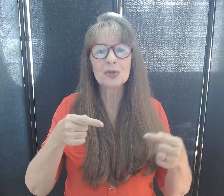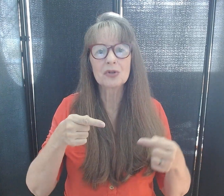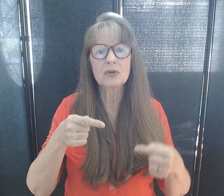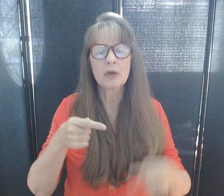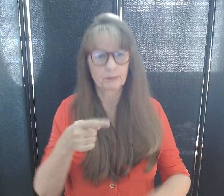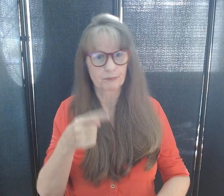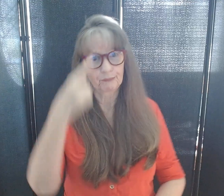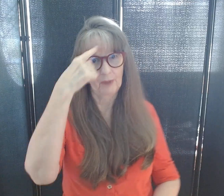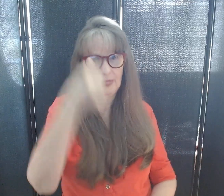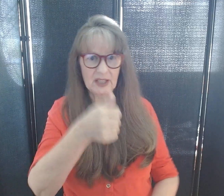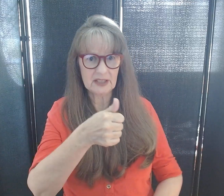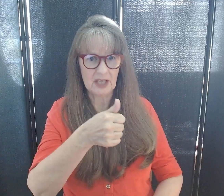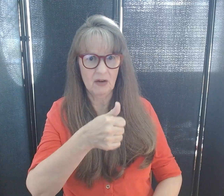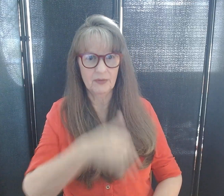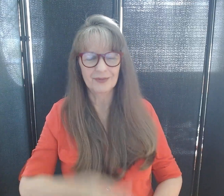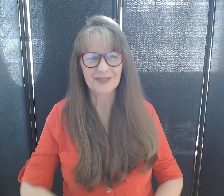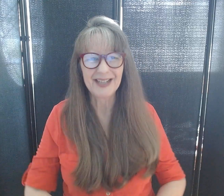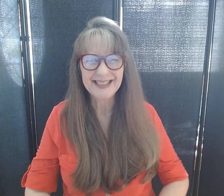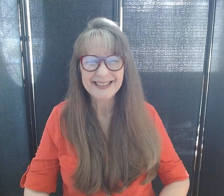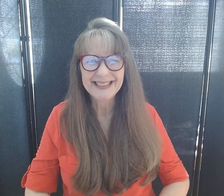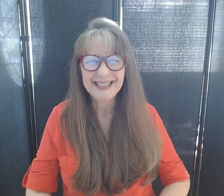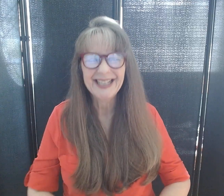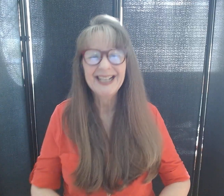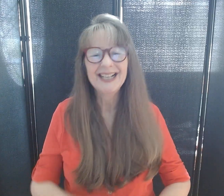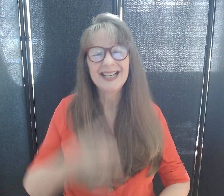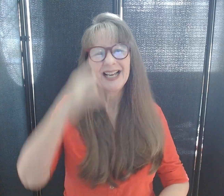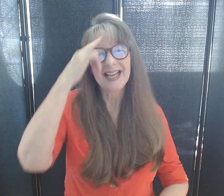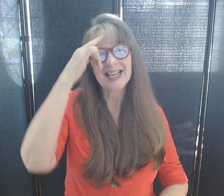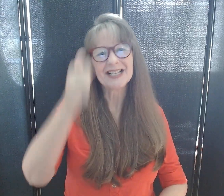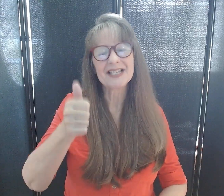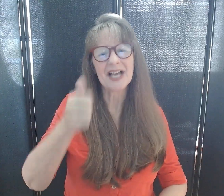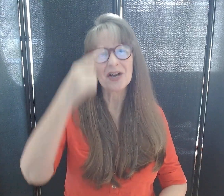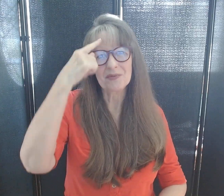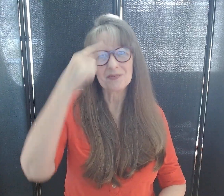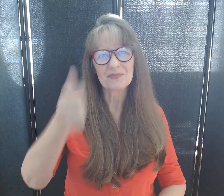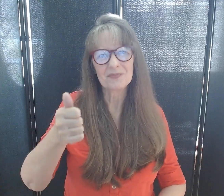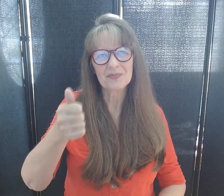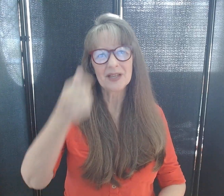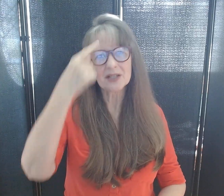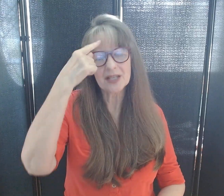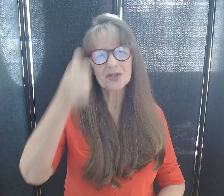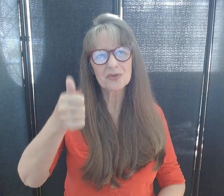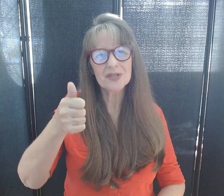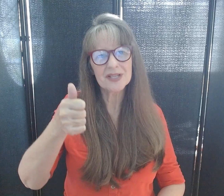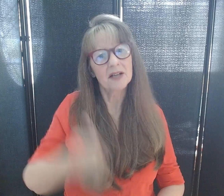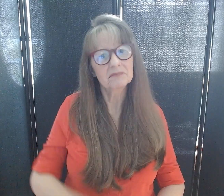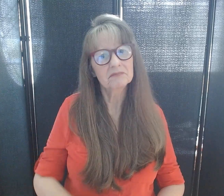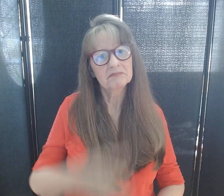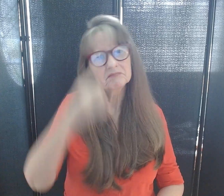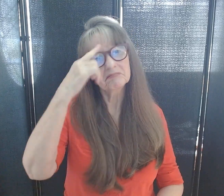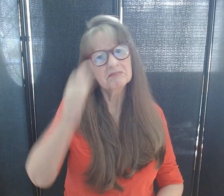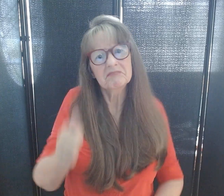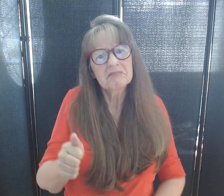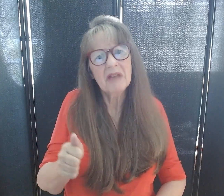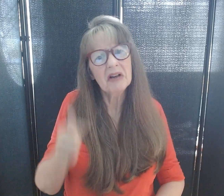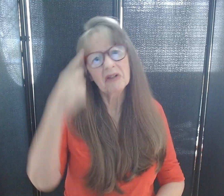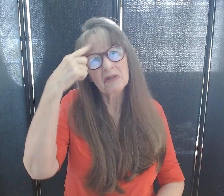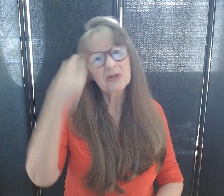to think self, right? It's you decide. I don't know. You